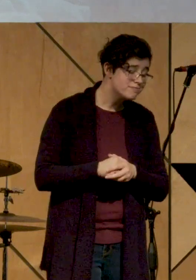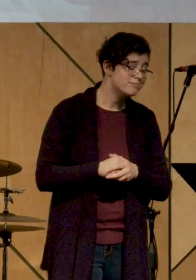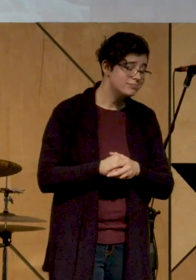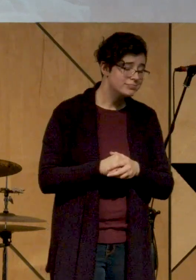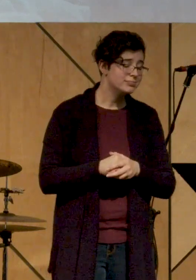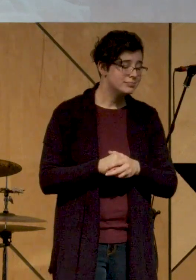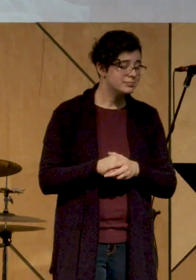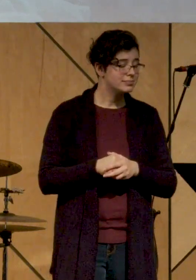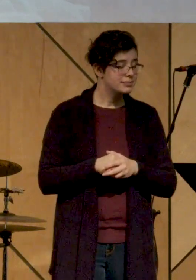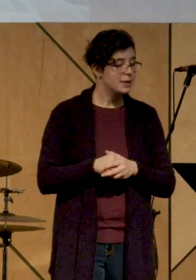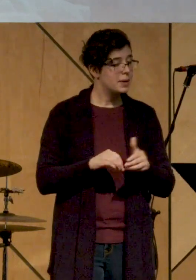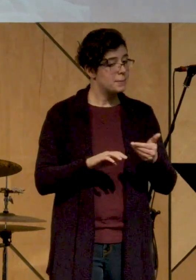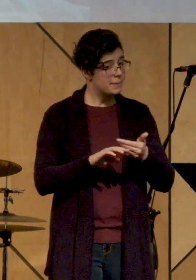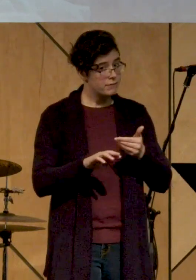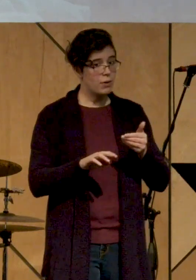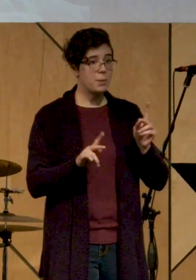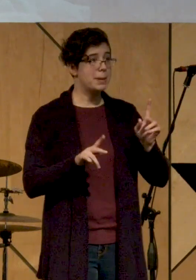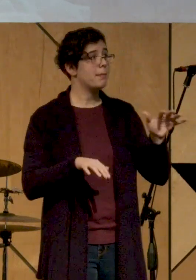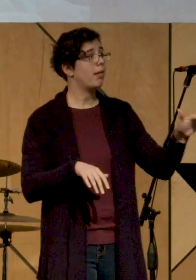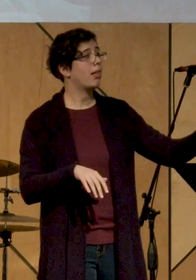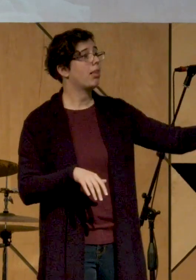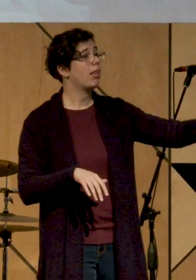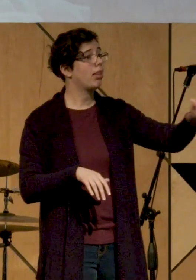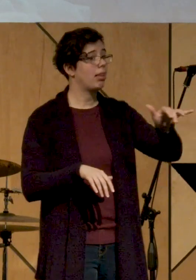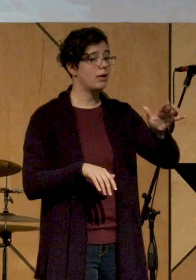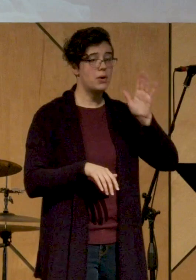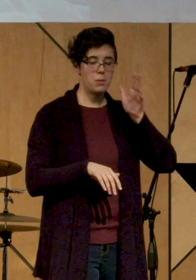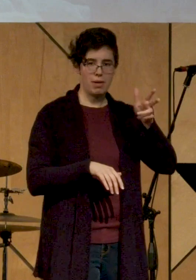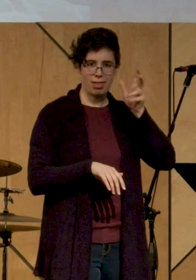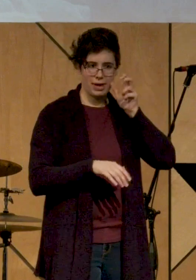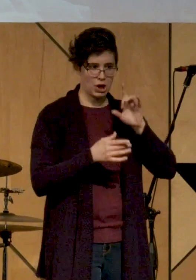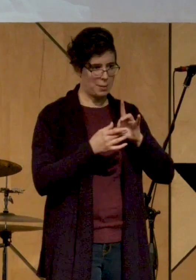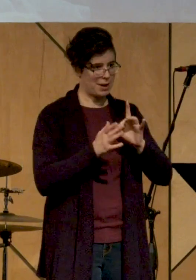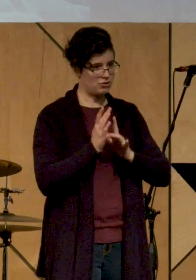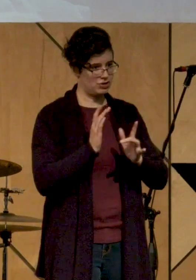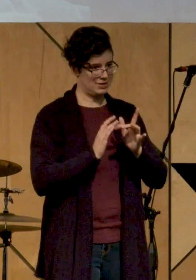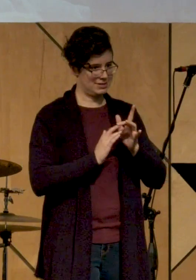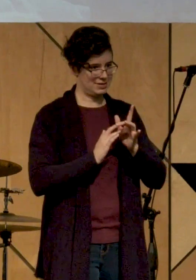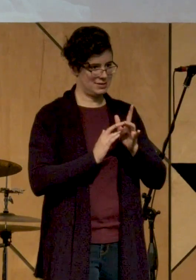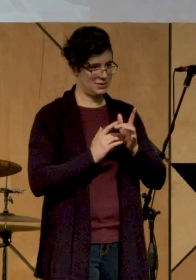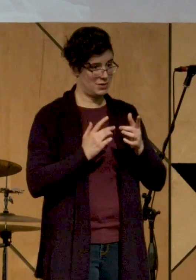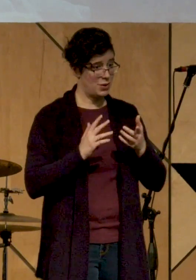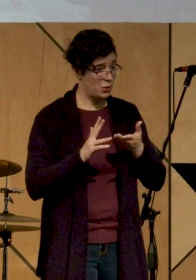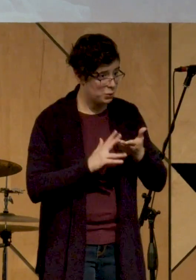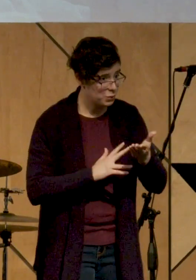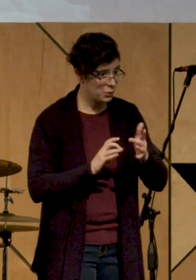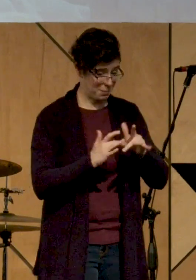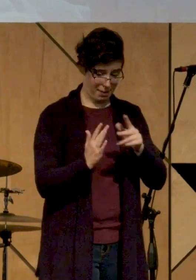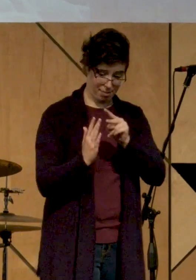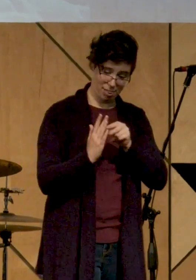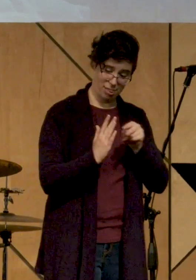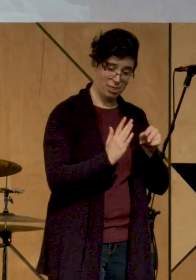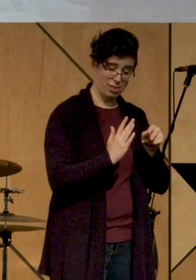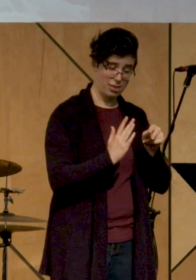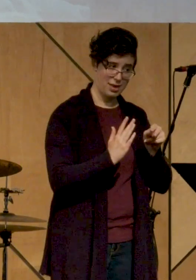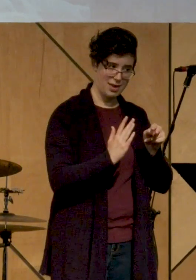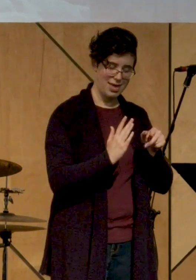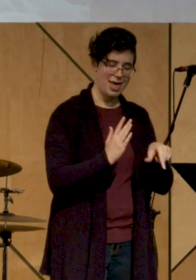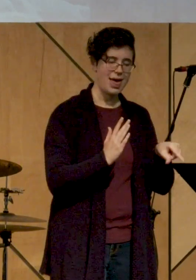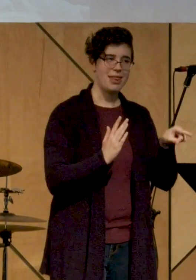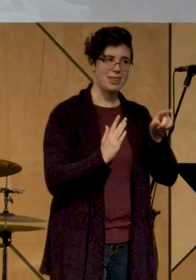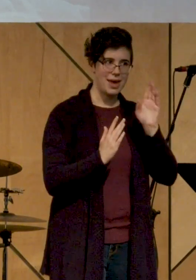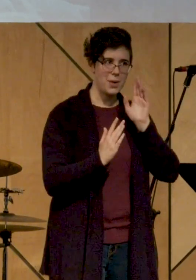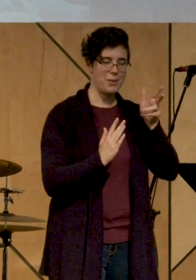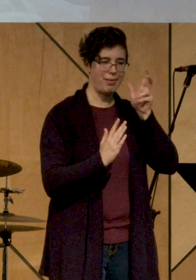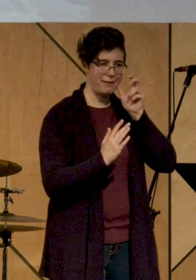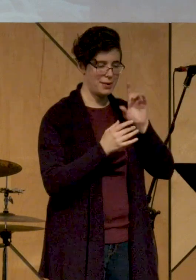days. Before people outside these doors will ever hear about Jesus on the pages of this book, they will hear about Jesus